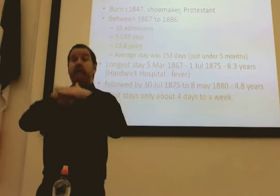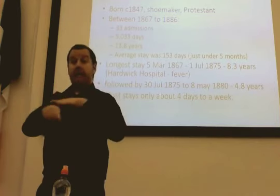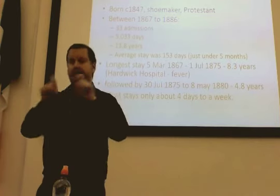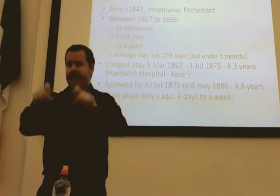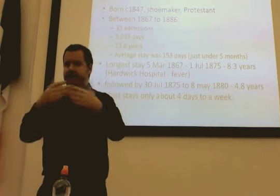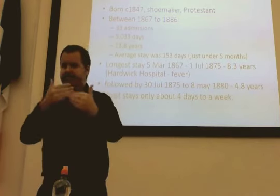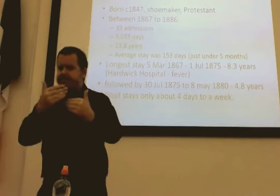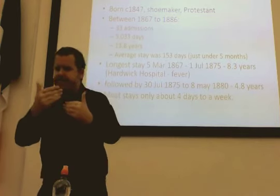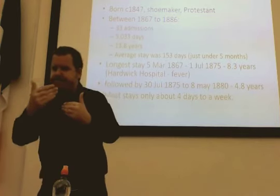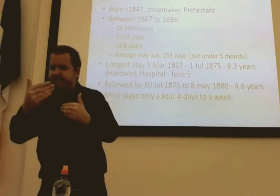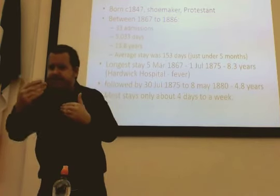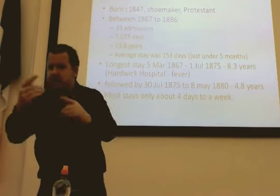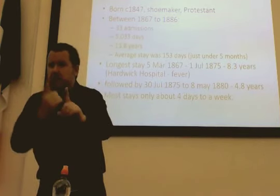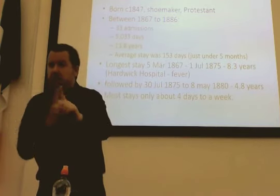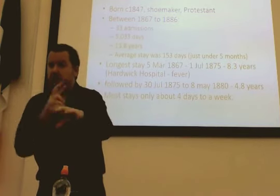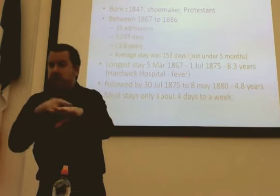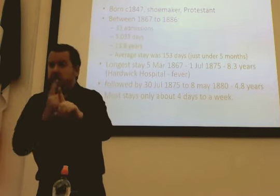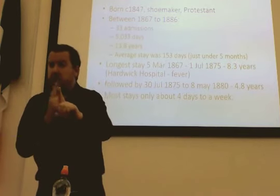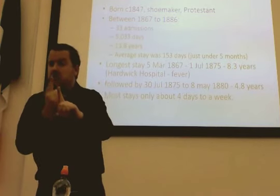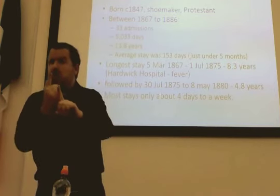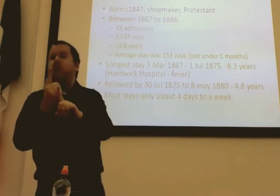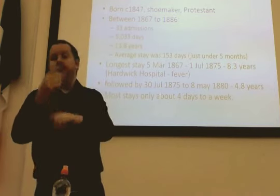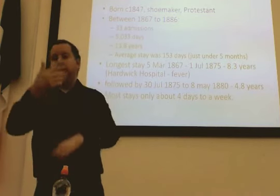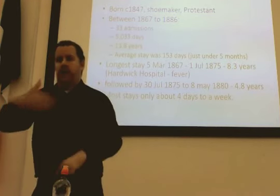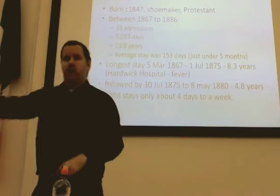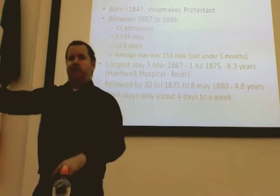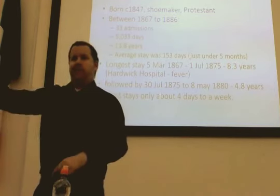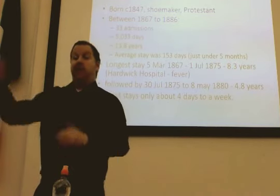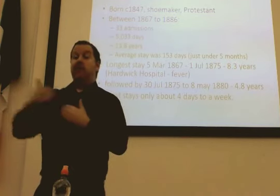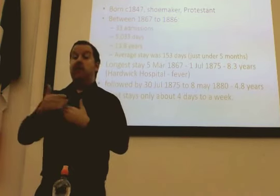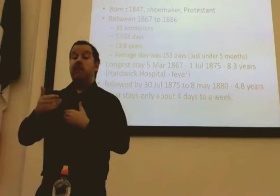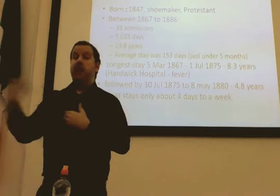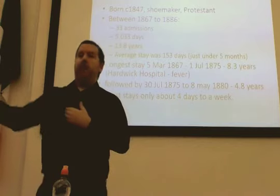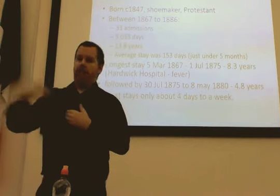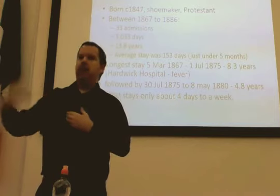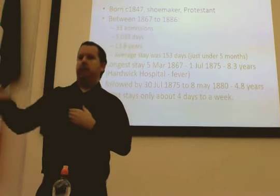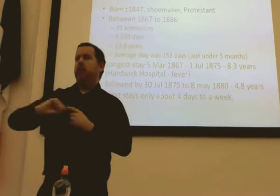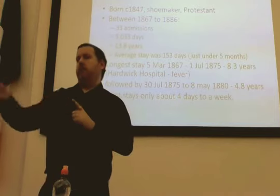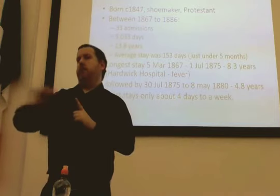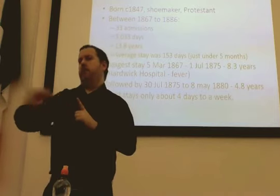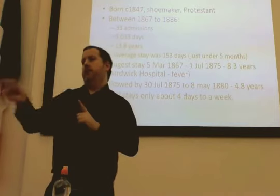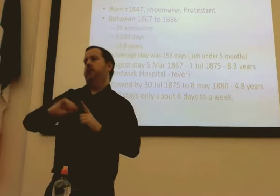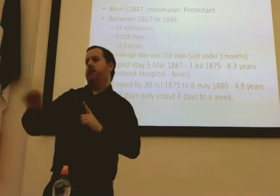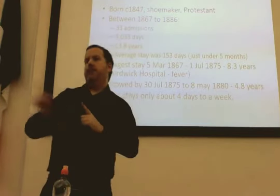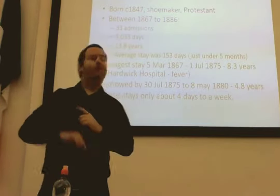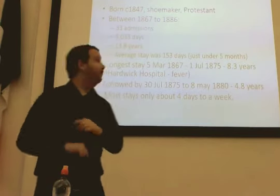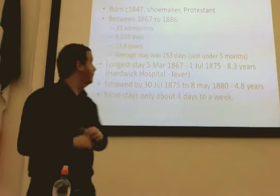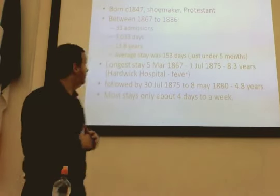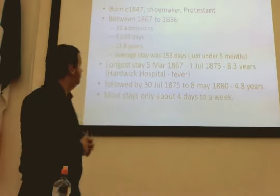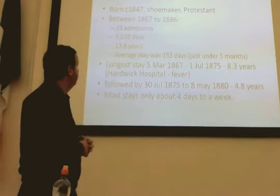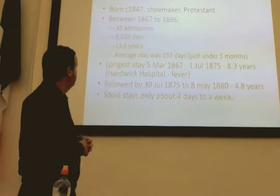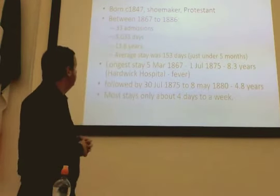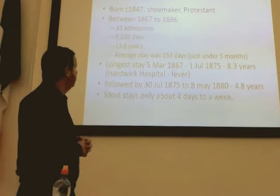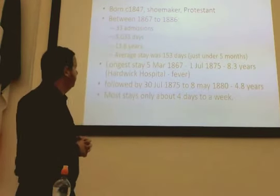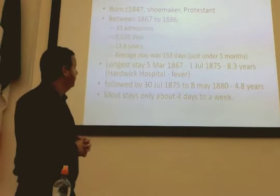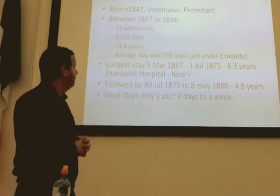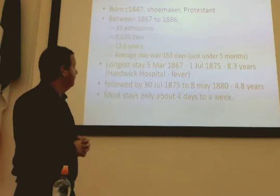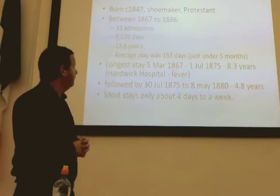sick that he went into the workhouse and stayed until he improved, and then left again. And then went back to his old ways of in and